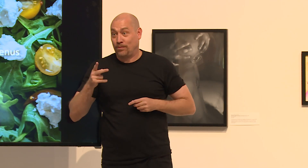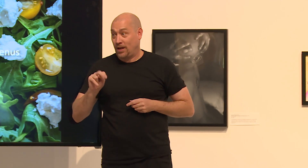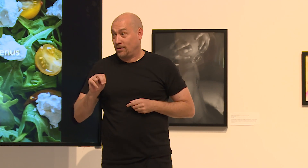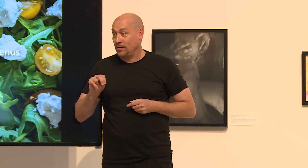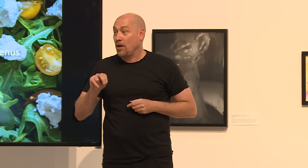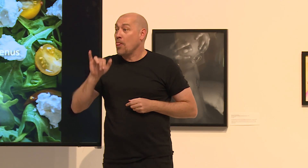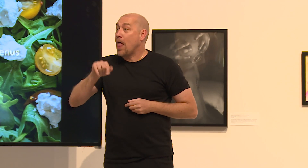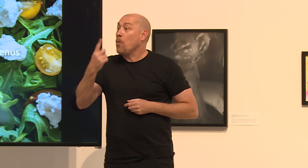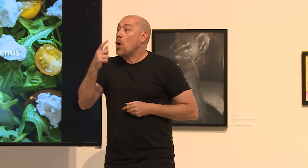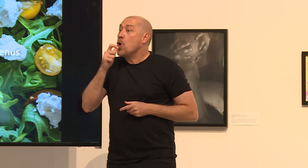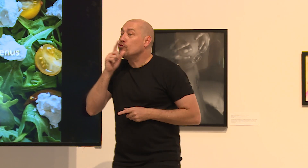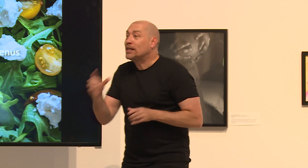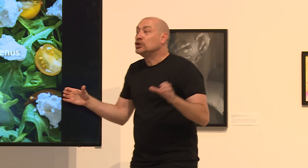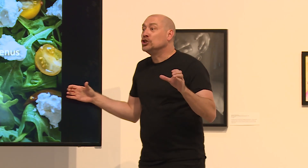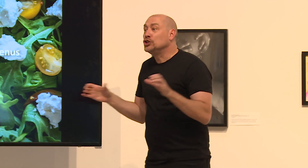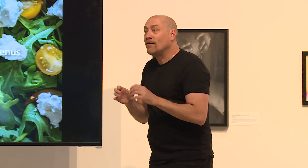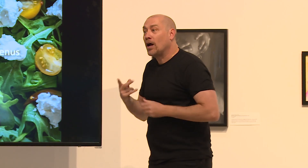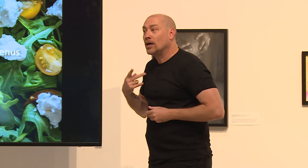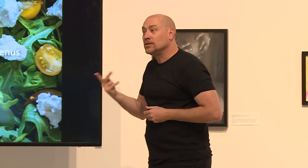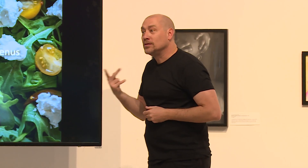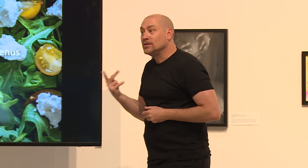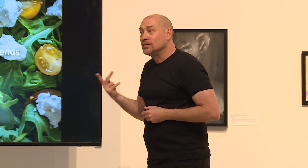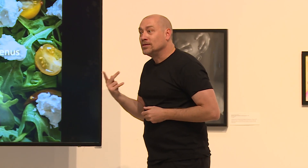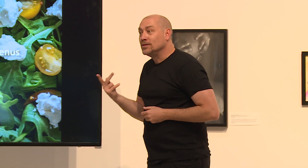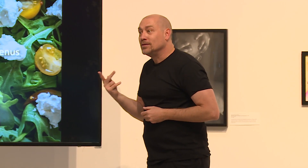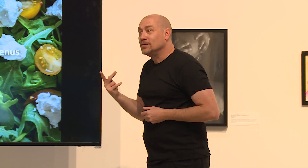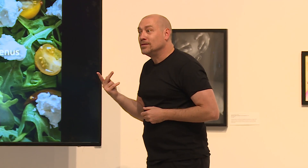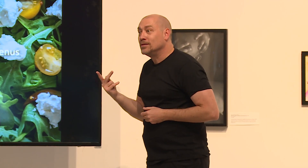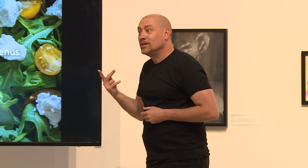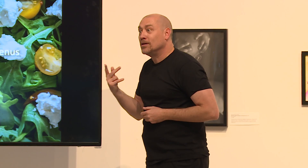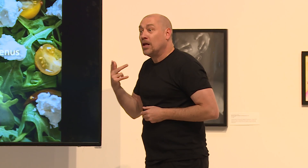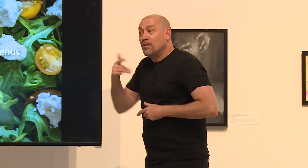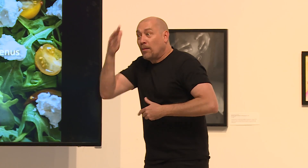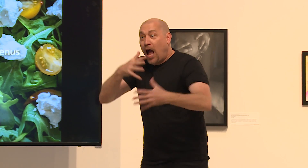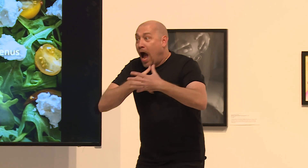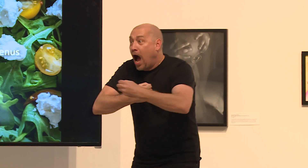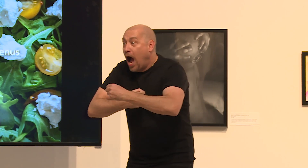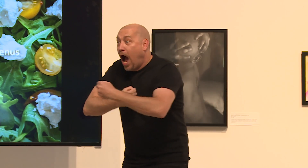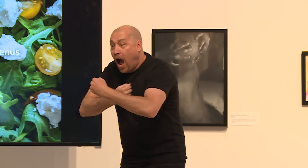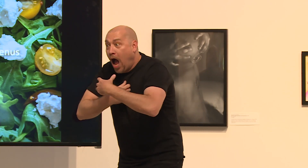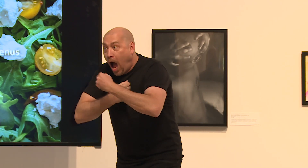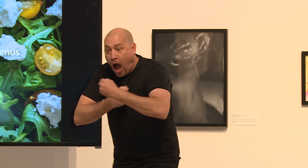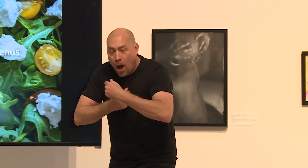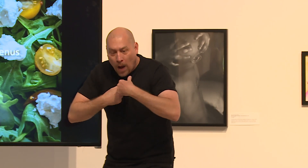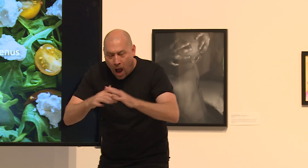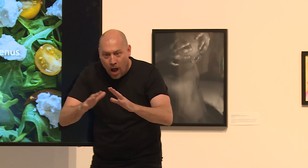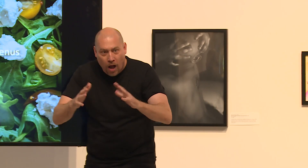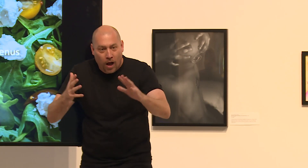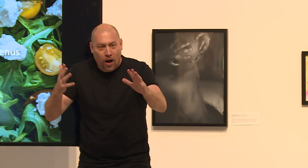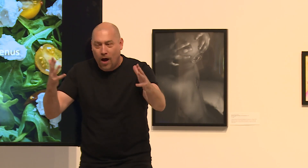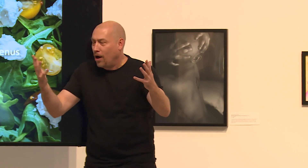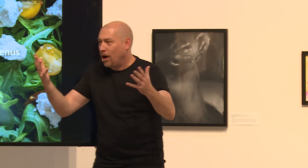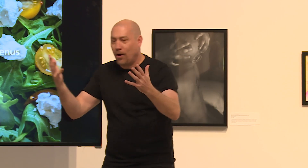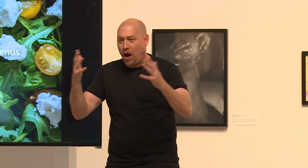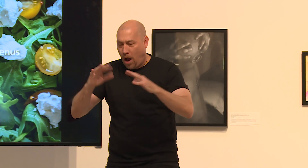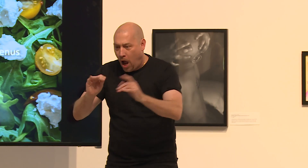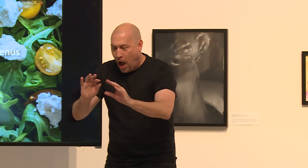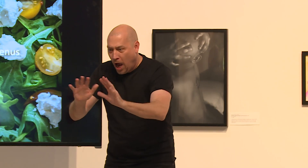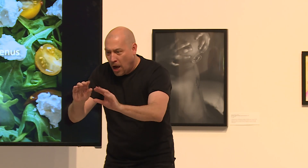And the gentleman that we met is the father of the vice president of VPN. And we just